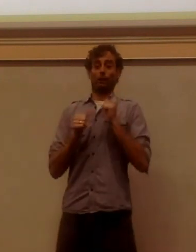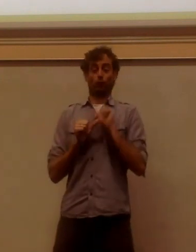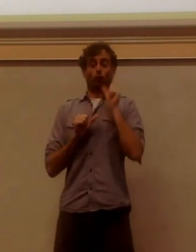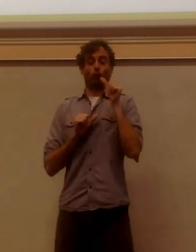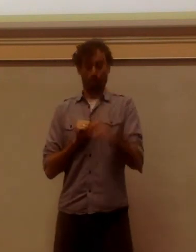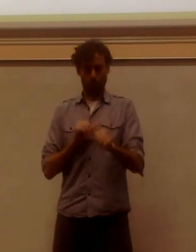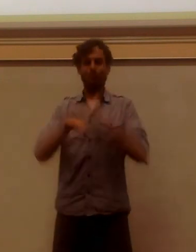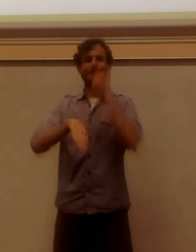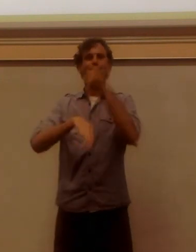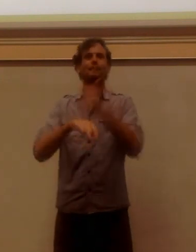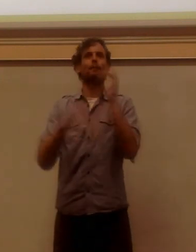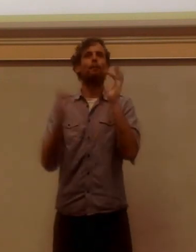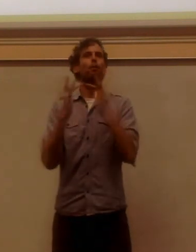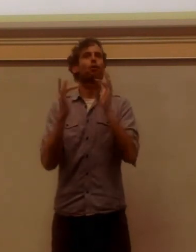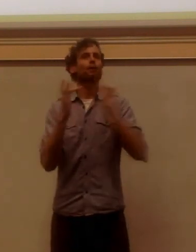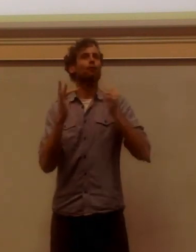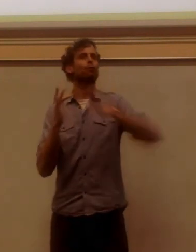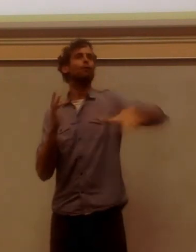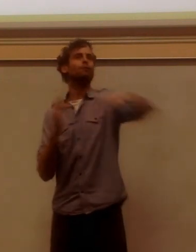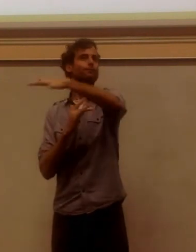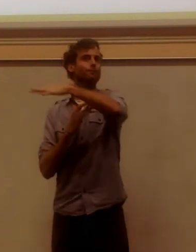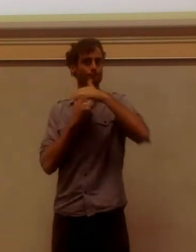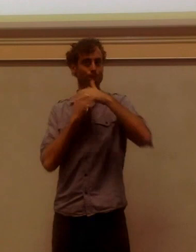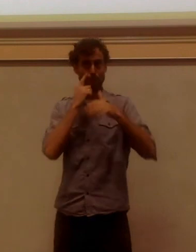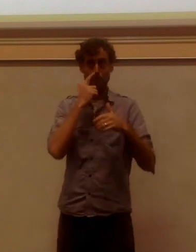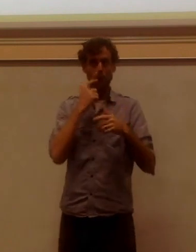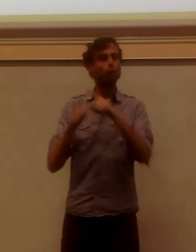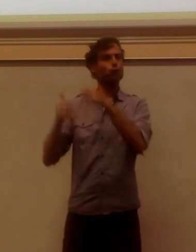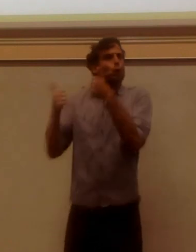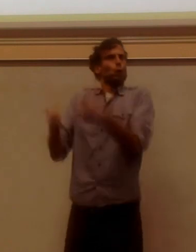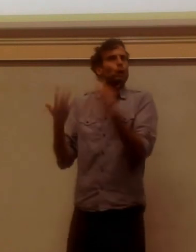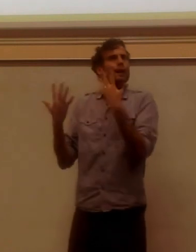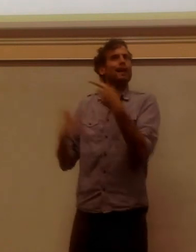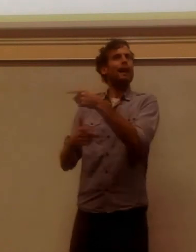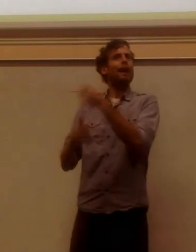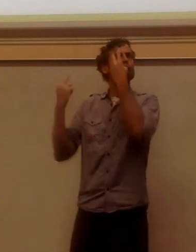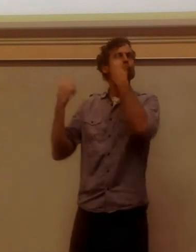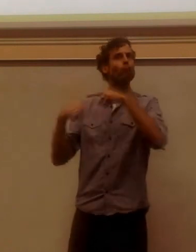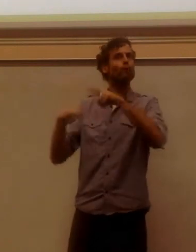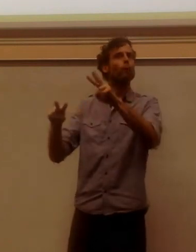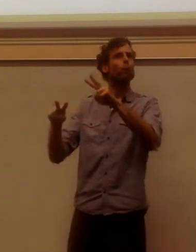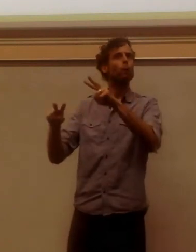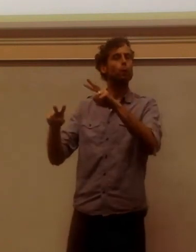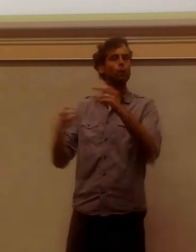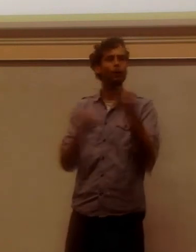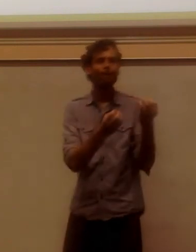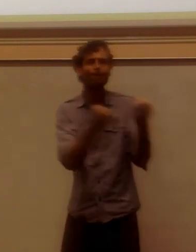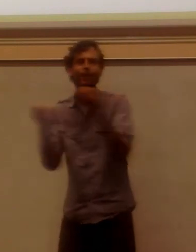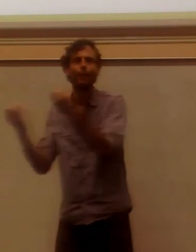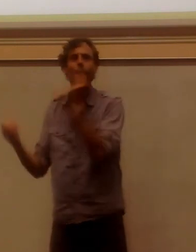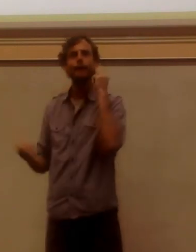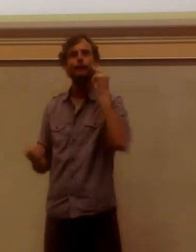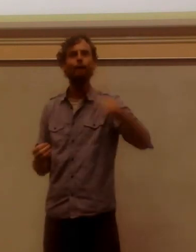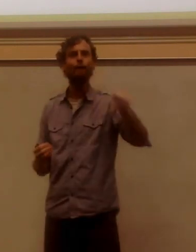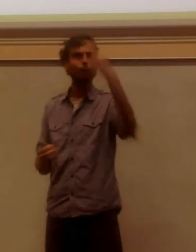Scotland, Contact Scotland service hadn't been established yet. When we first conducted this survey, because it was over a year ago,